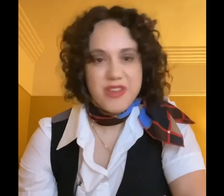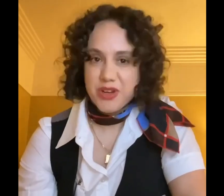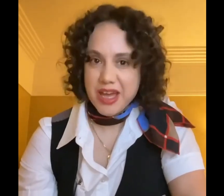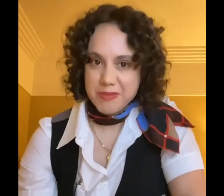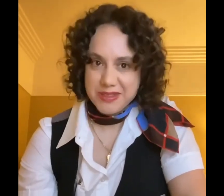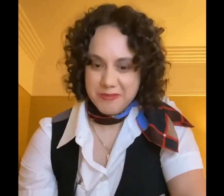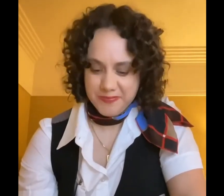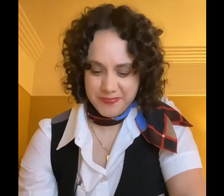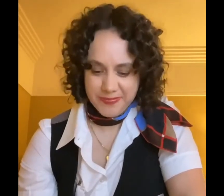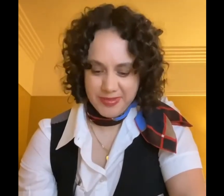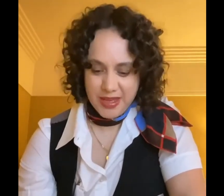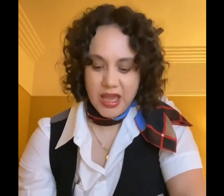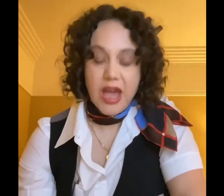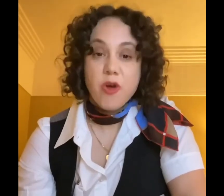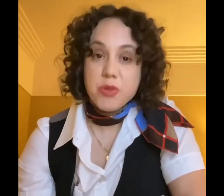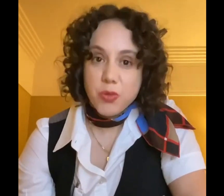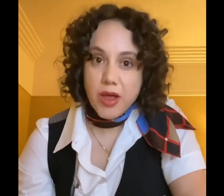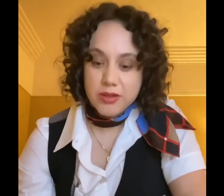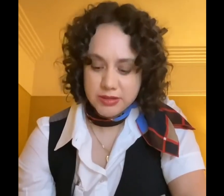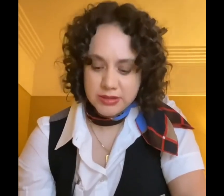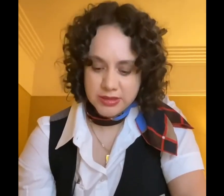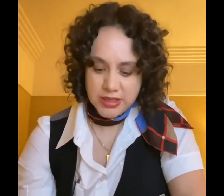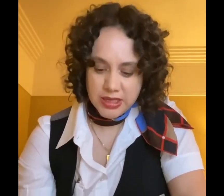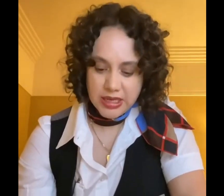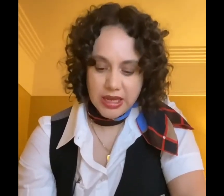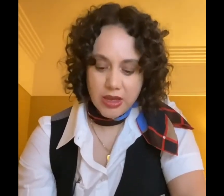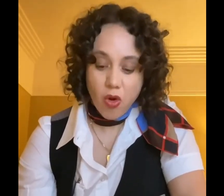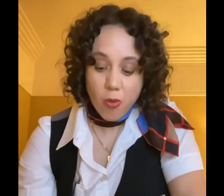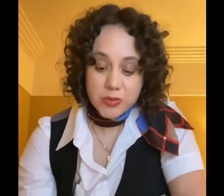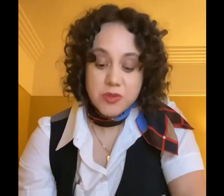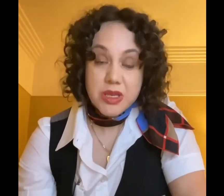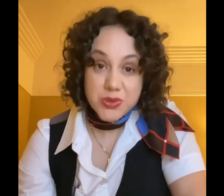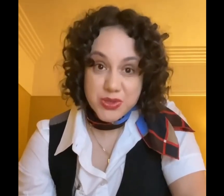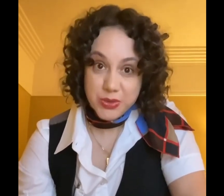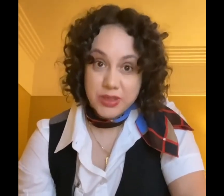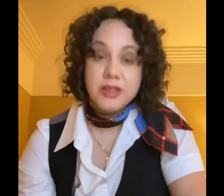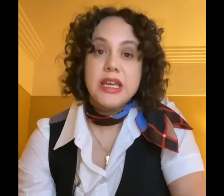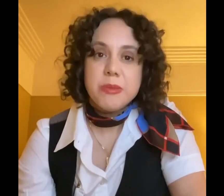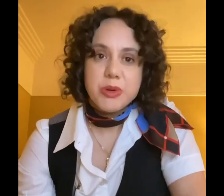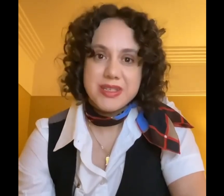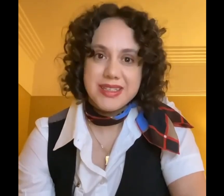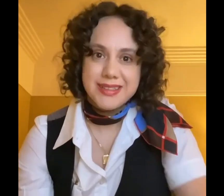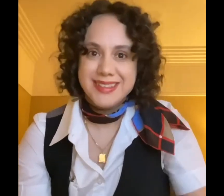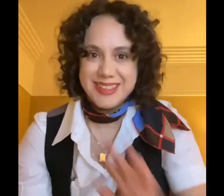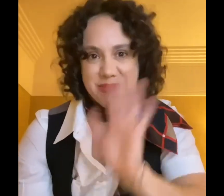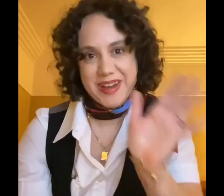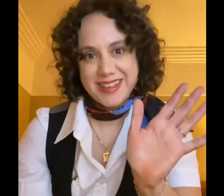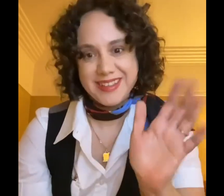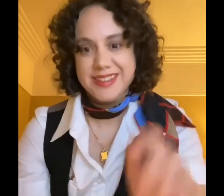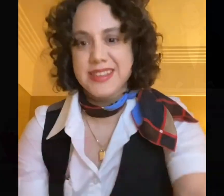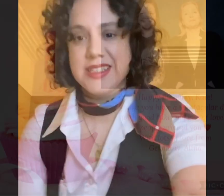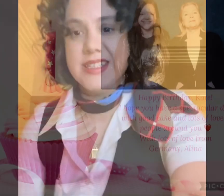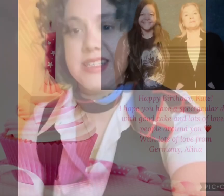favorite captain. I hope you're well, and I hope to meet you soon in person. Goodbye.